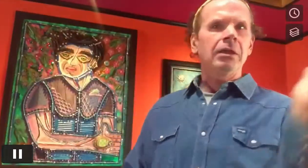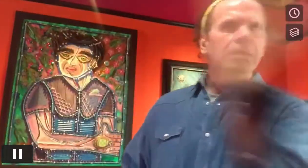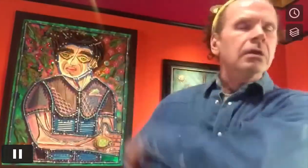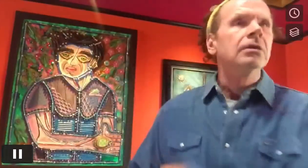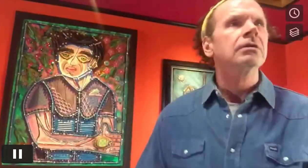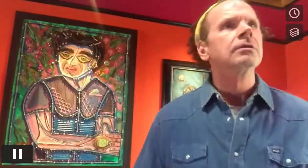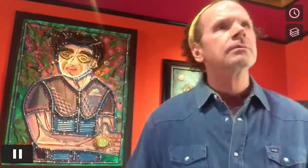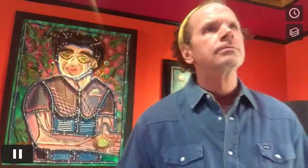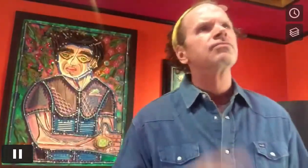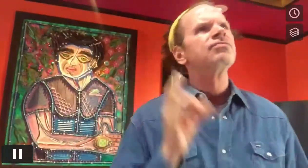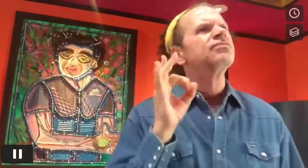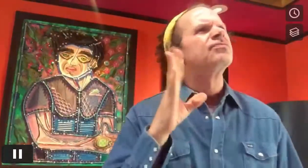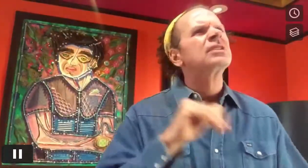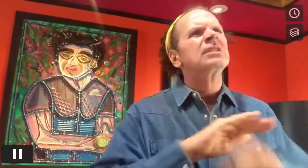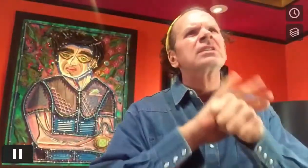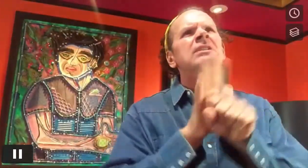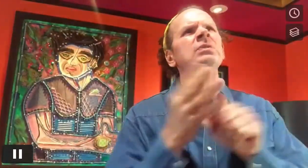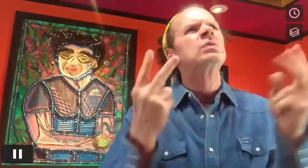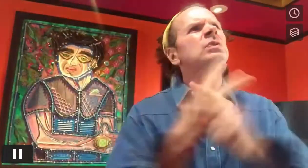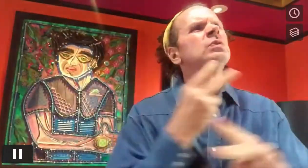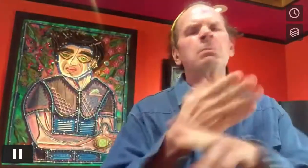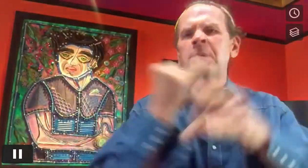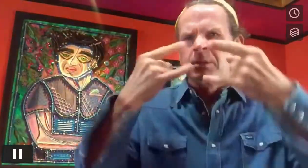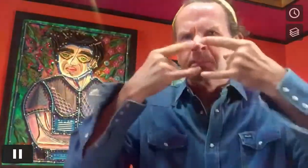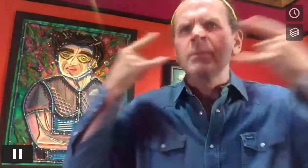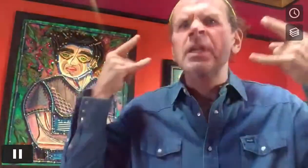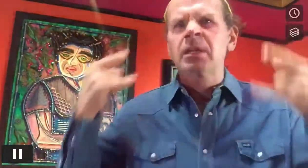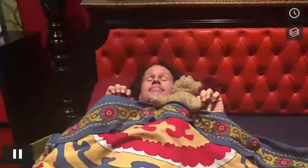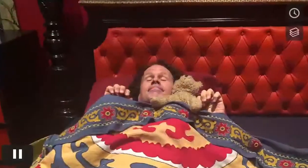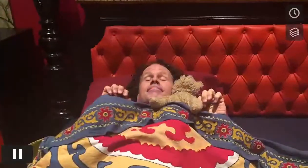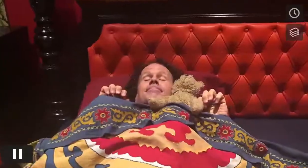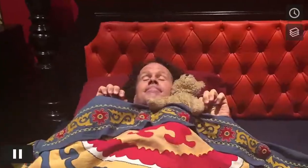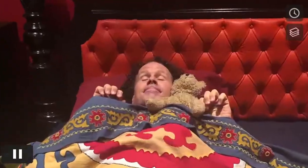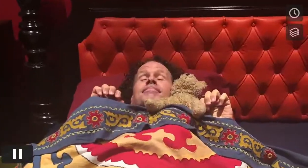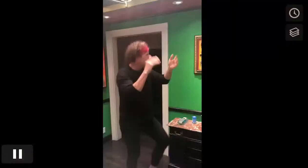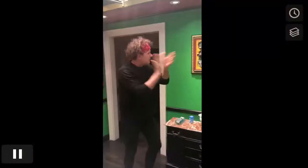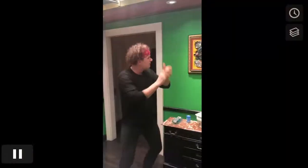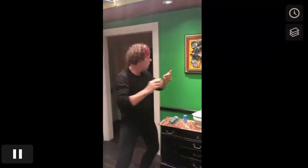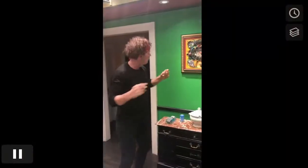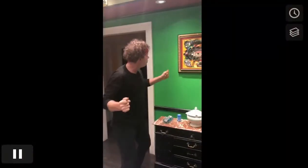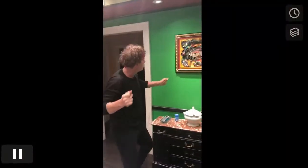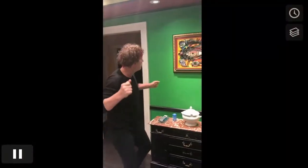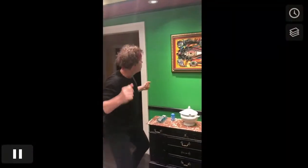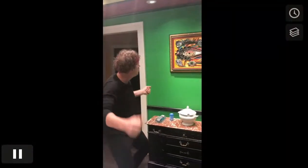important. Look how they're sitting. Ah, oh, forget. Forget him. COVID. Make sure you wear your mask.